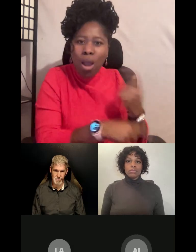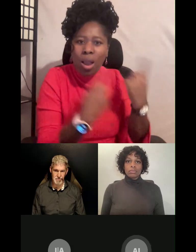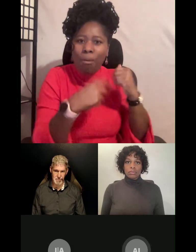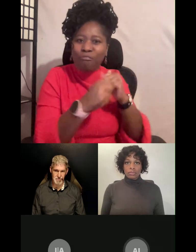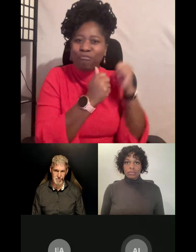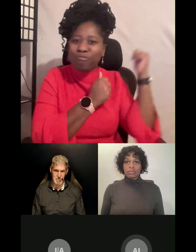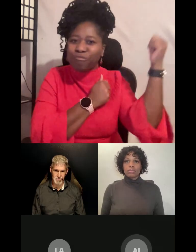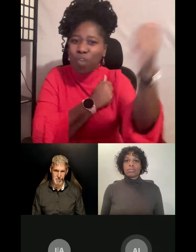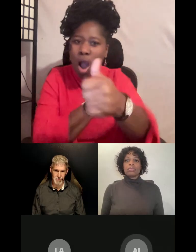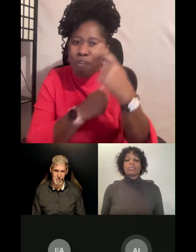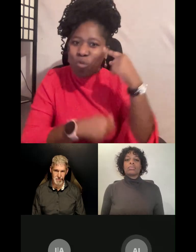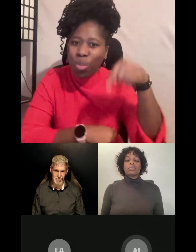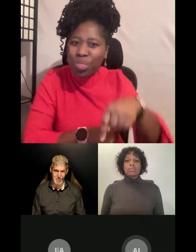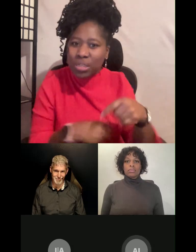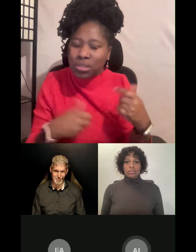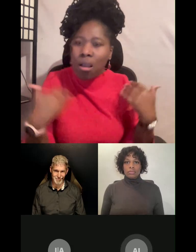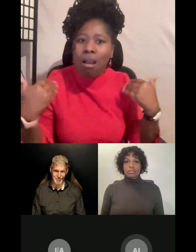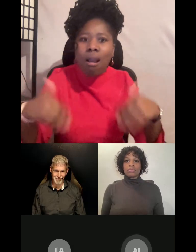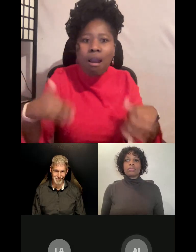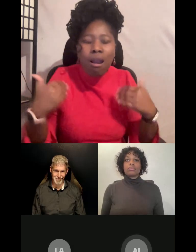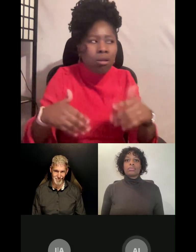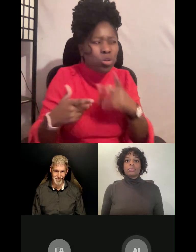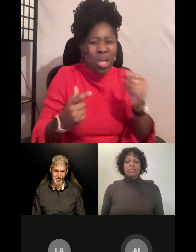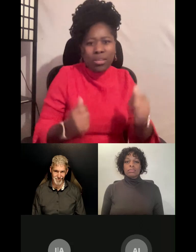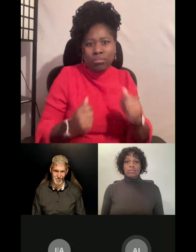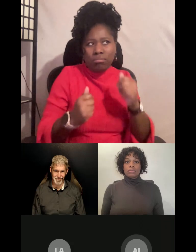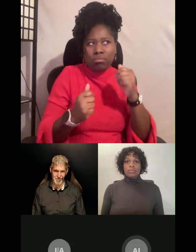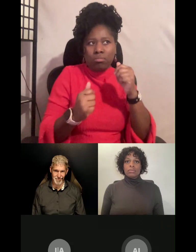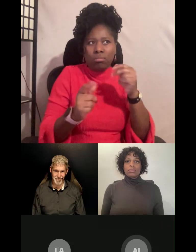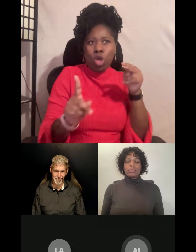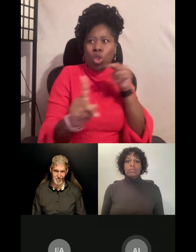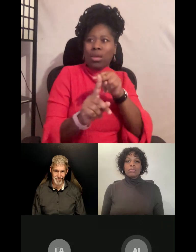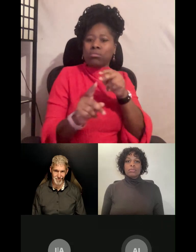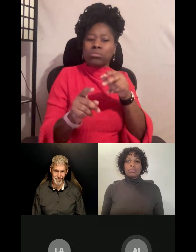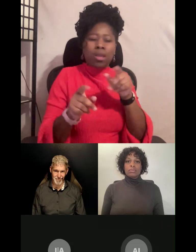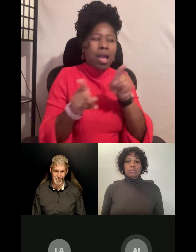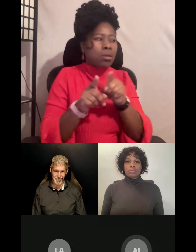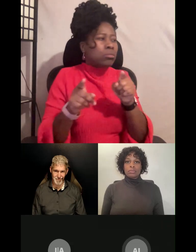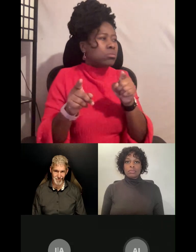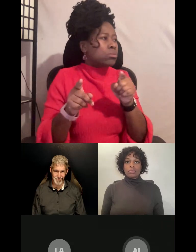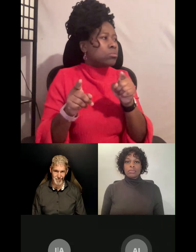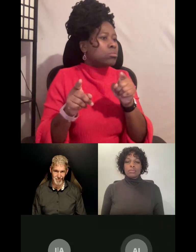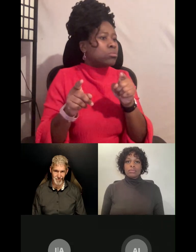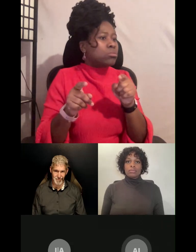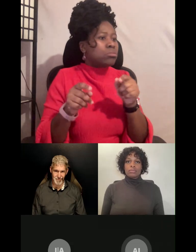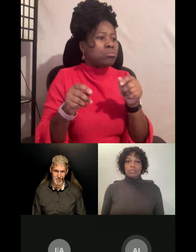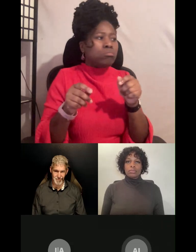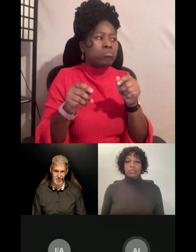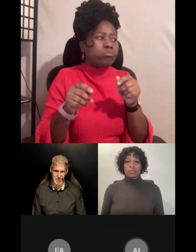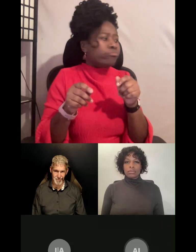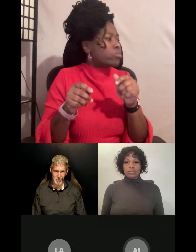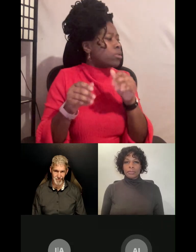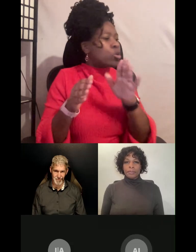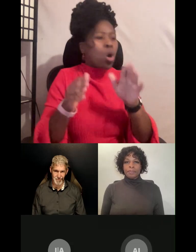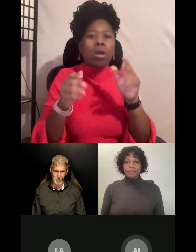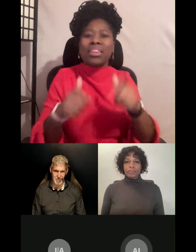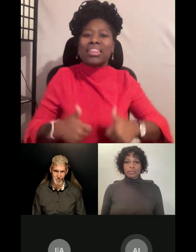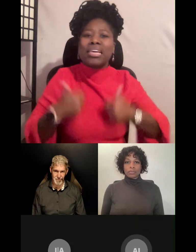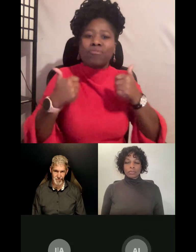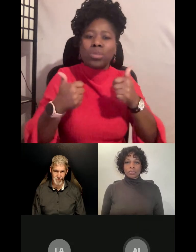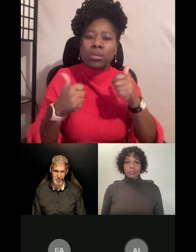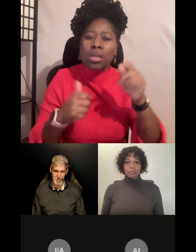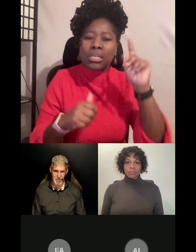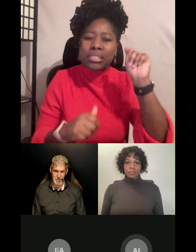need to have those little bits of light. We need to have those moments where hindsight is 2020 and we look back at all the progress we